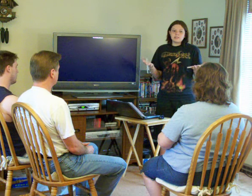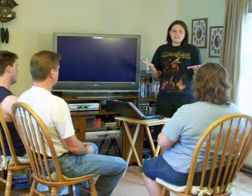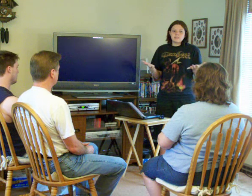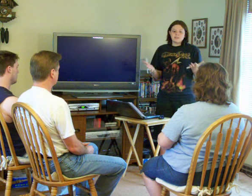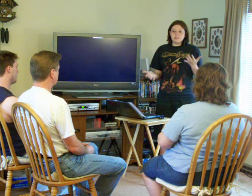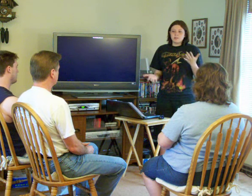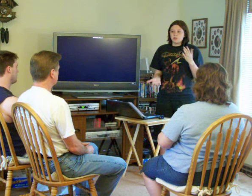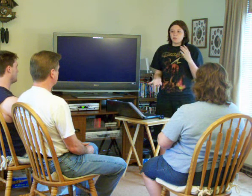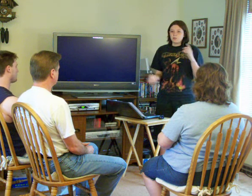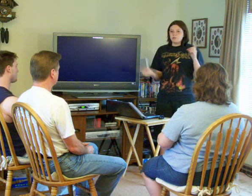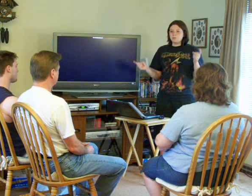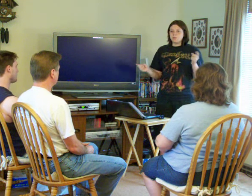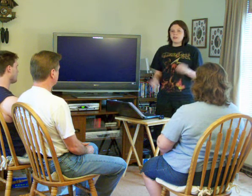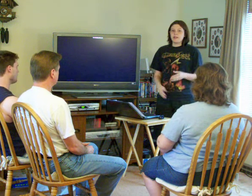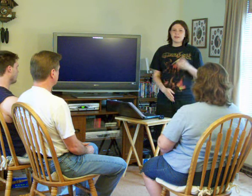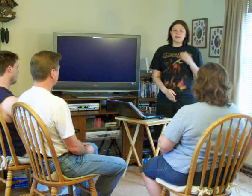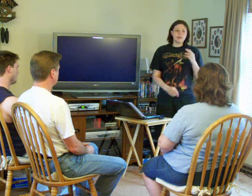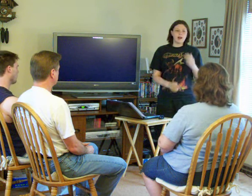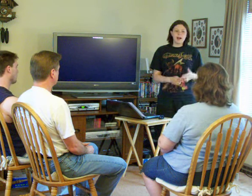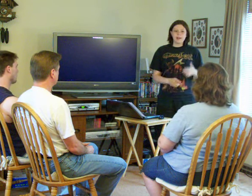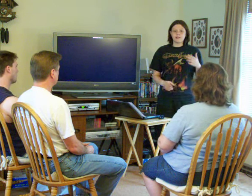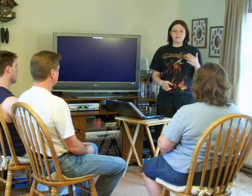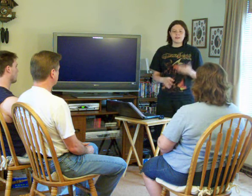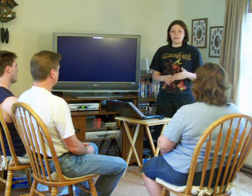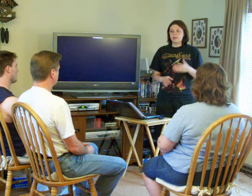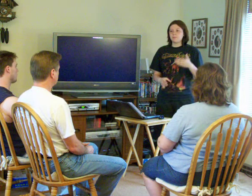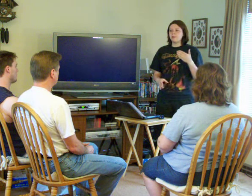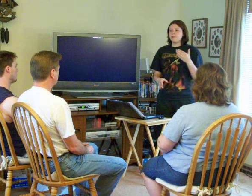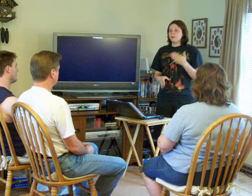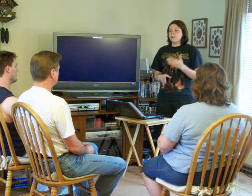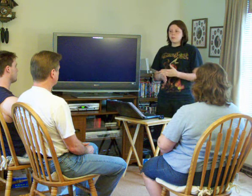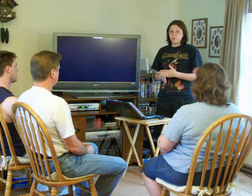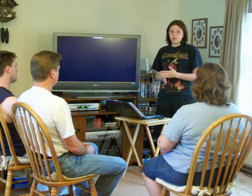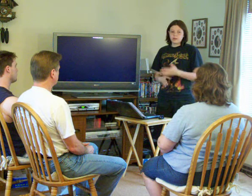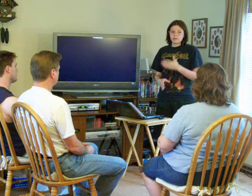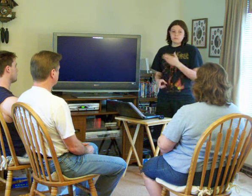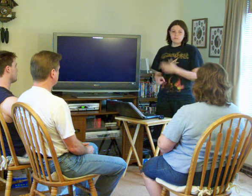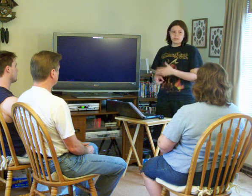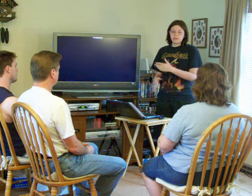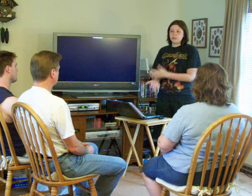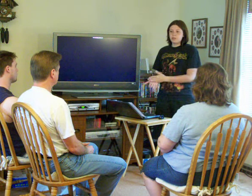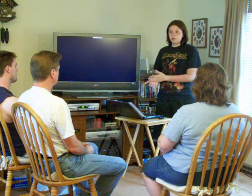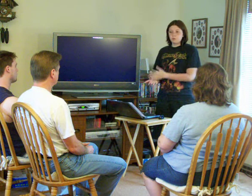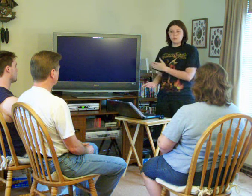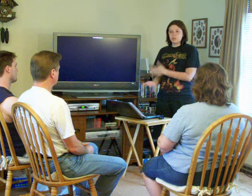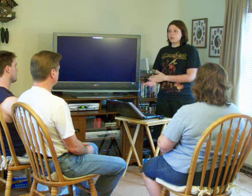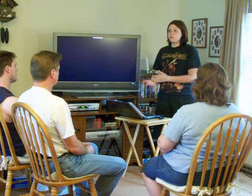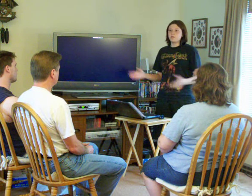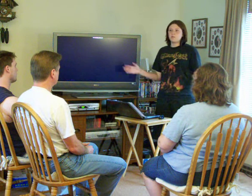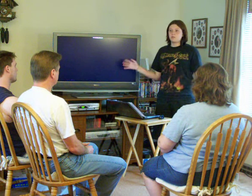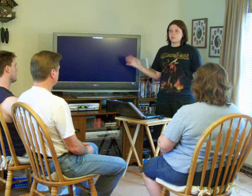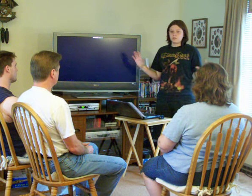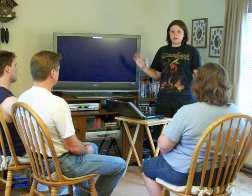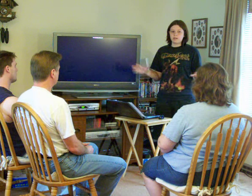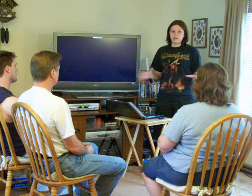meaningless. You simply take I, name, your name, meet, and you, and nice. You don't use any of that. So it